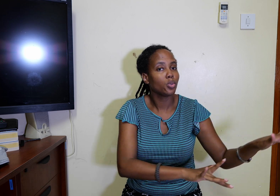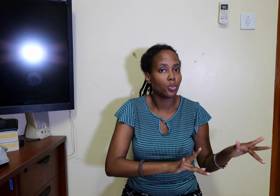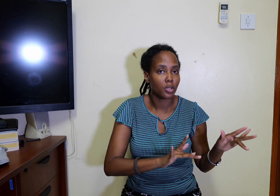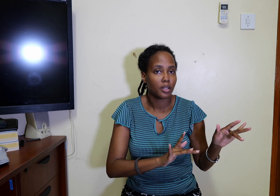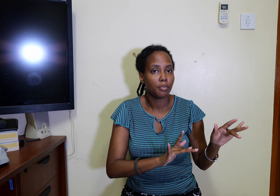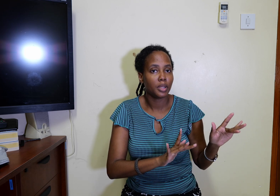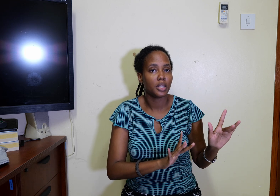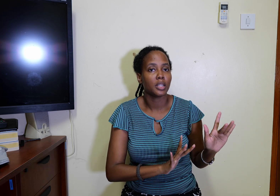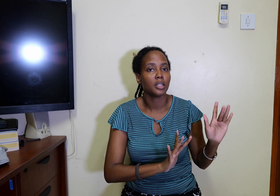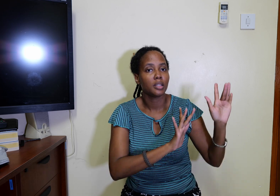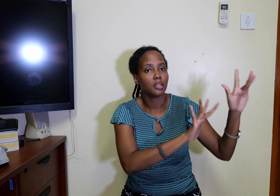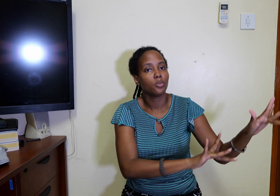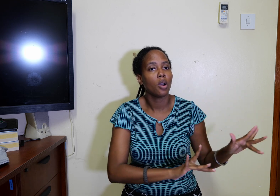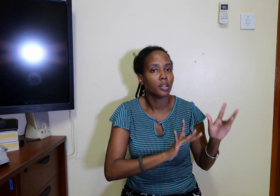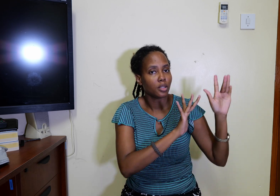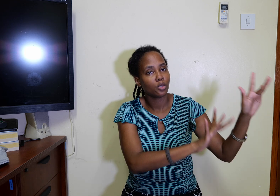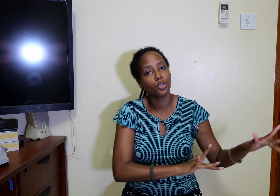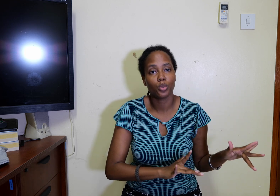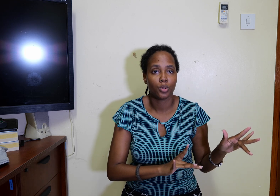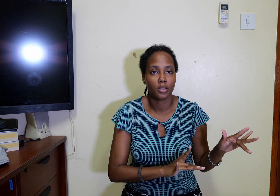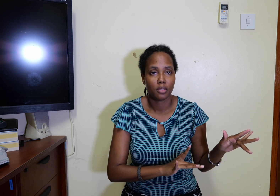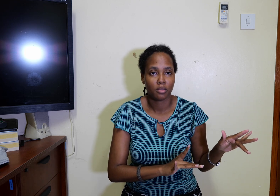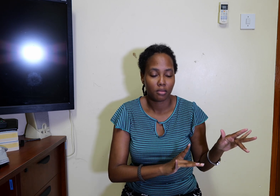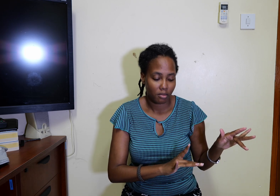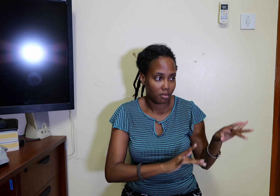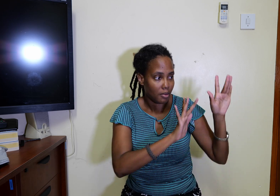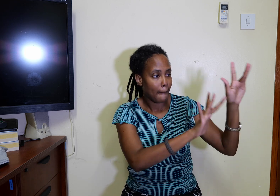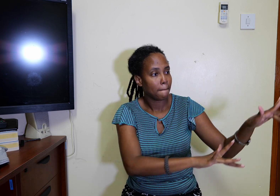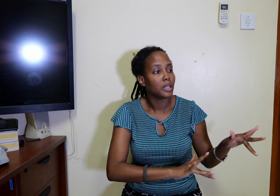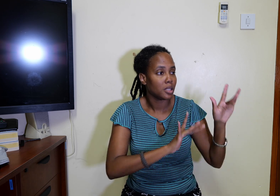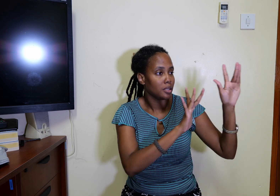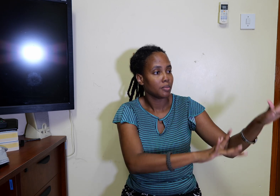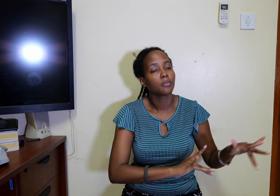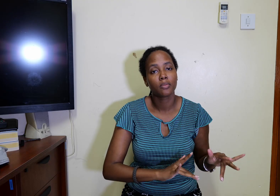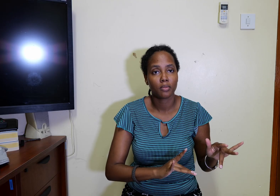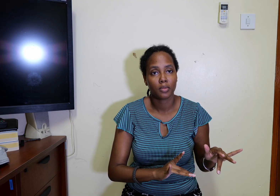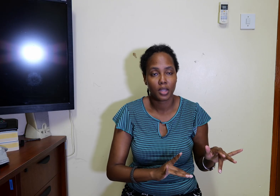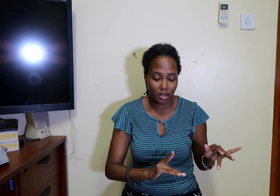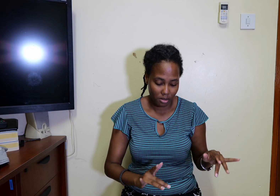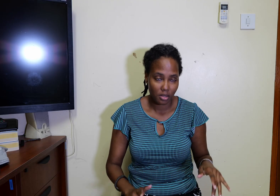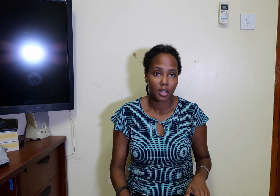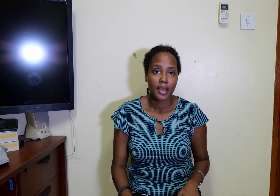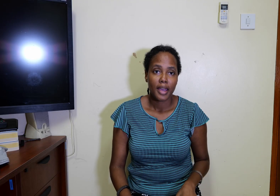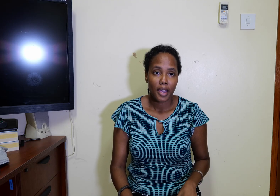2, pity. 1, 2, pity. Yes.